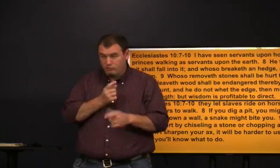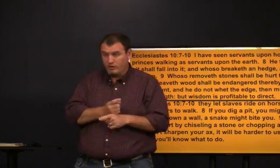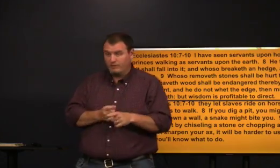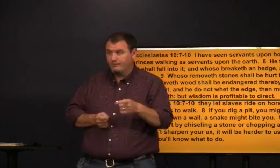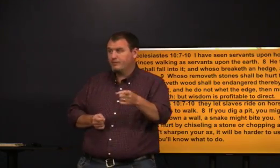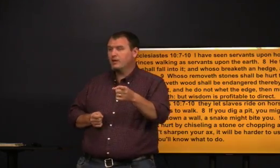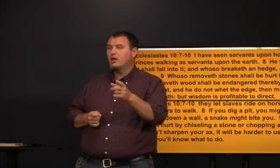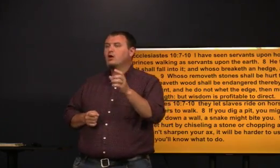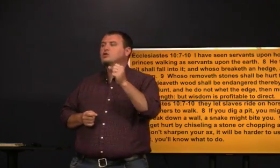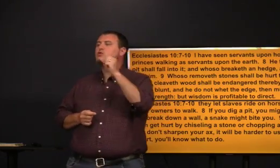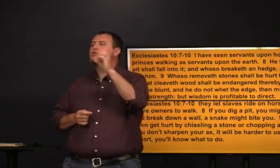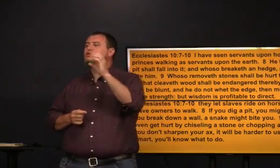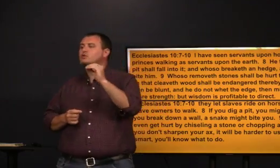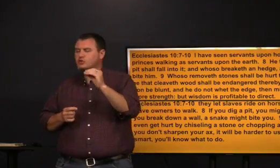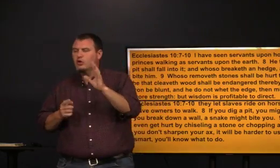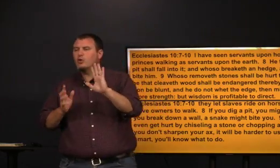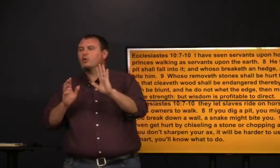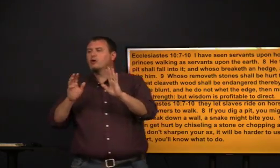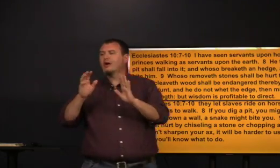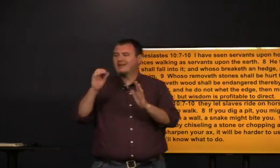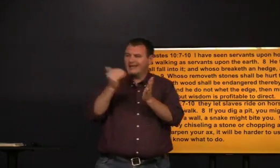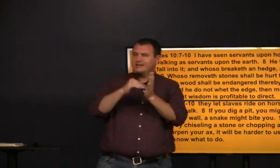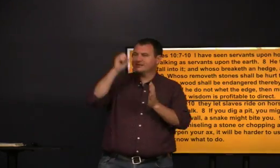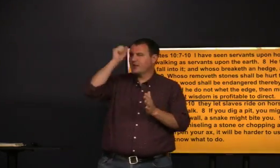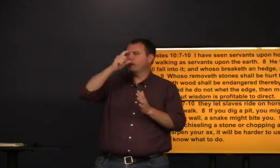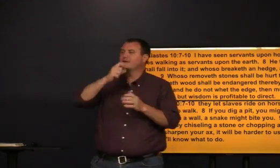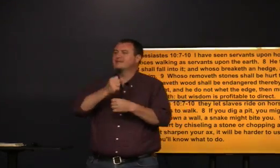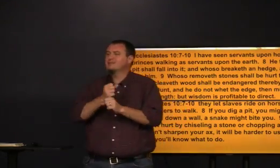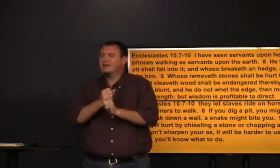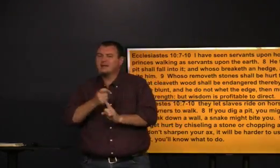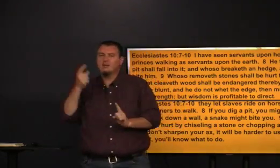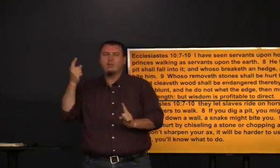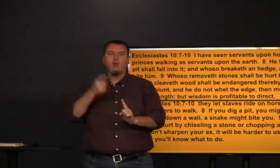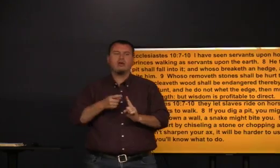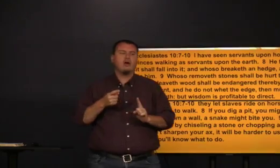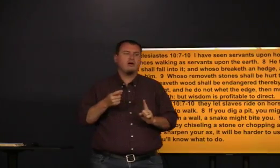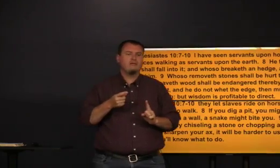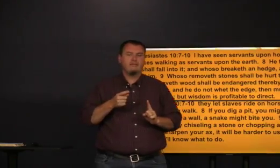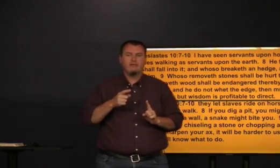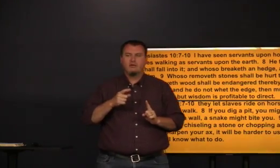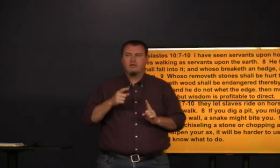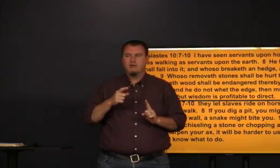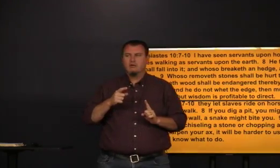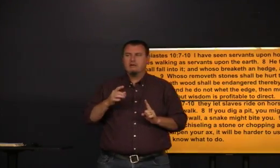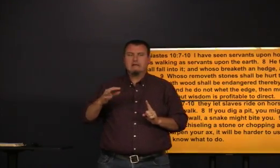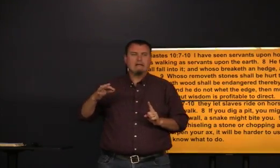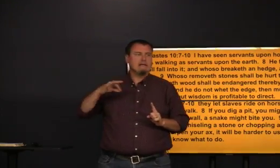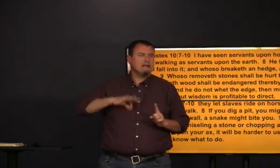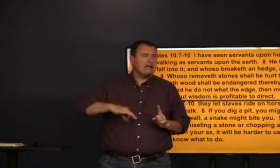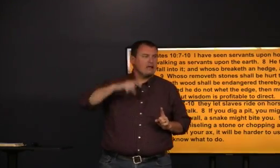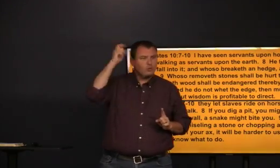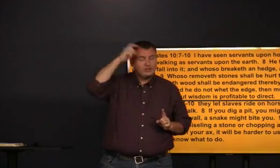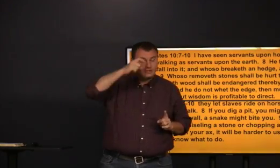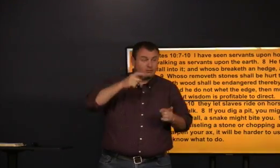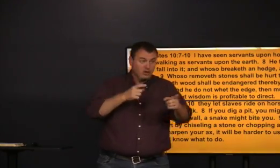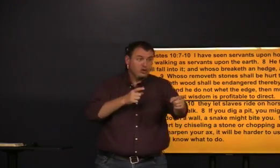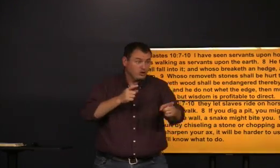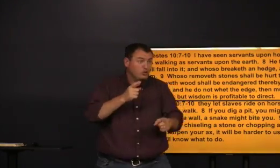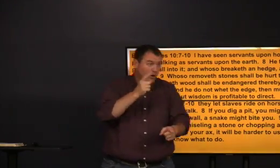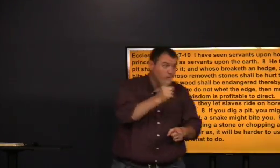Right. So, again, Solomon is making the point of gain wisdom. You are